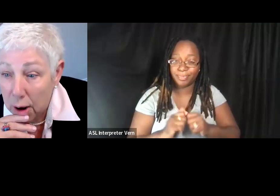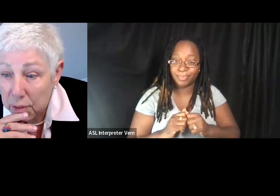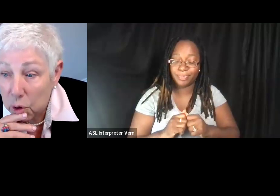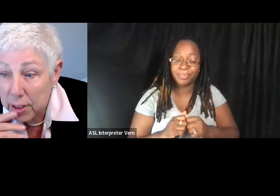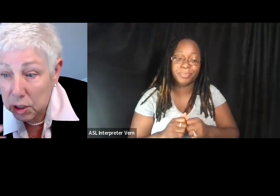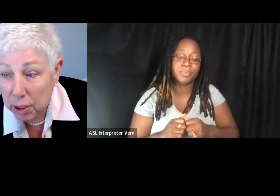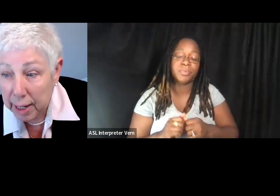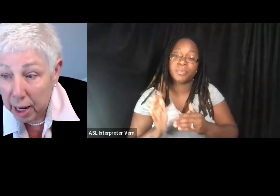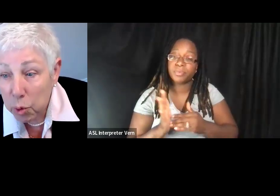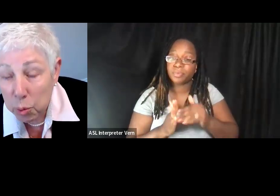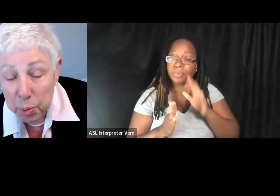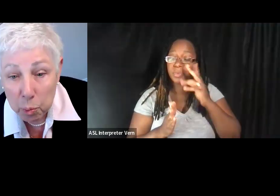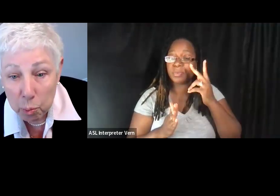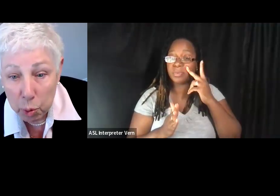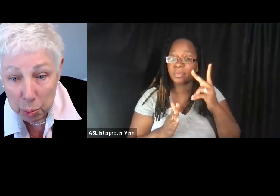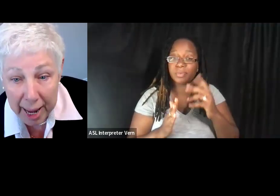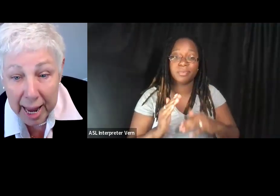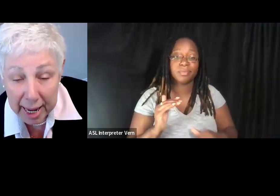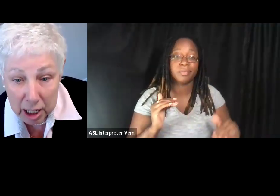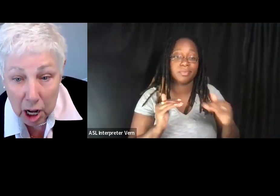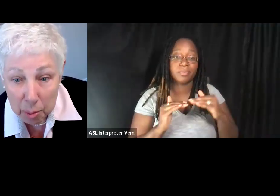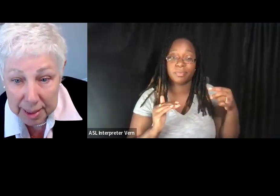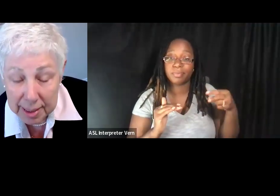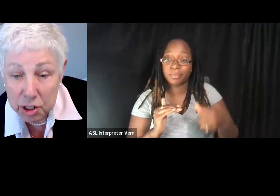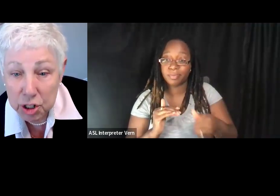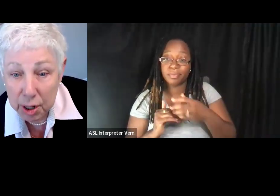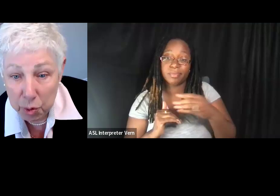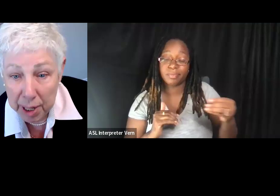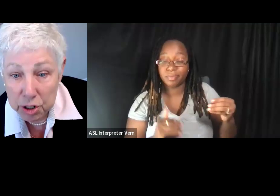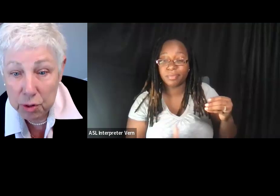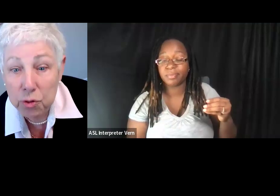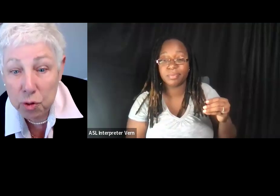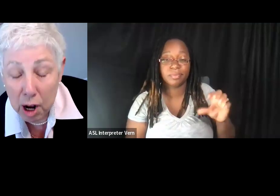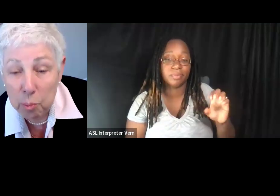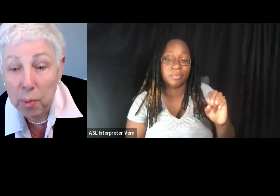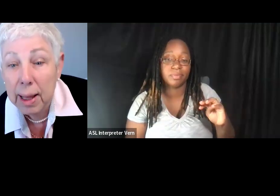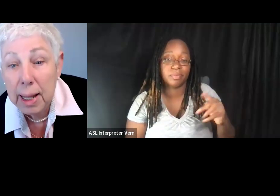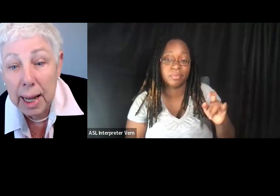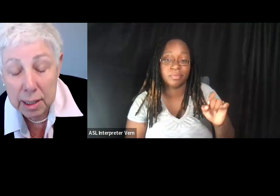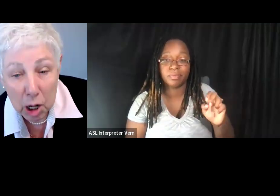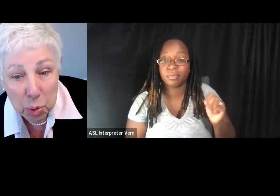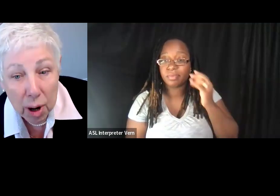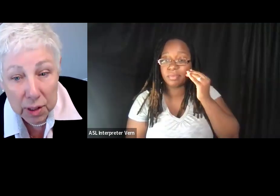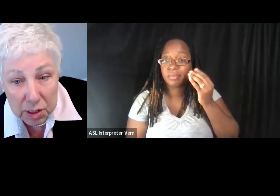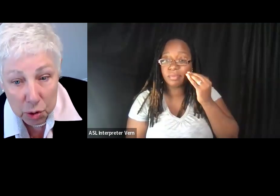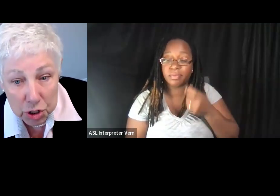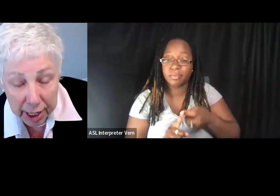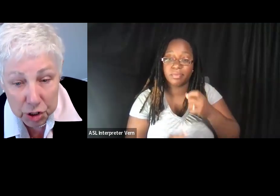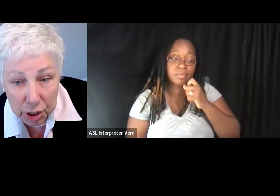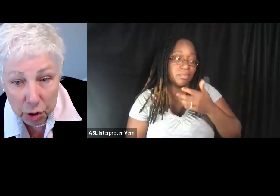more often going to look at equitable pay and compensation information from a